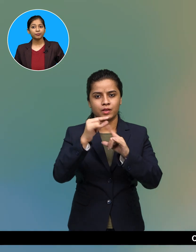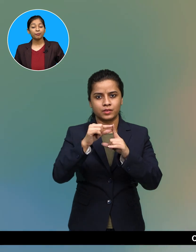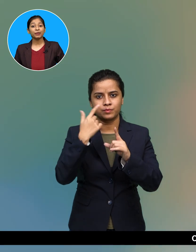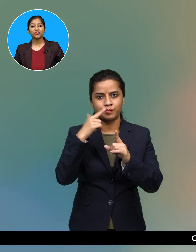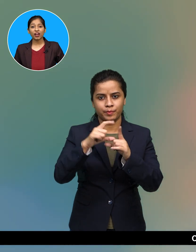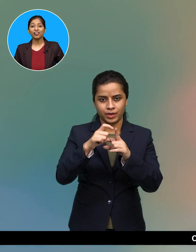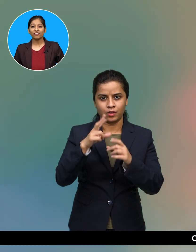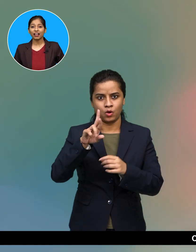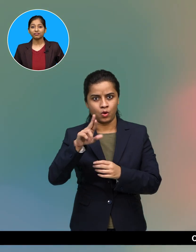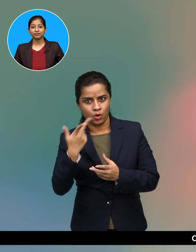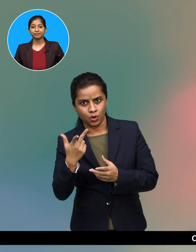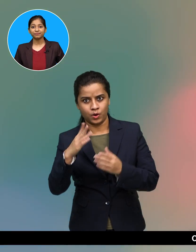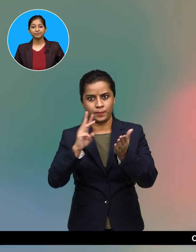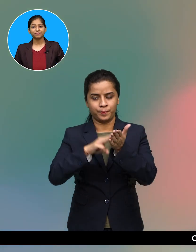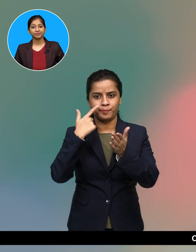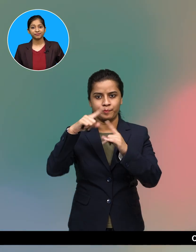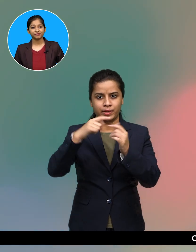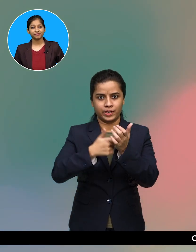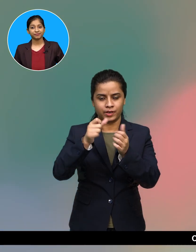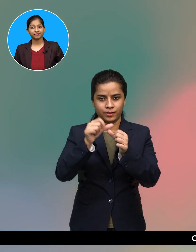or mitral valve.